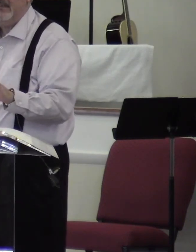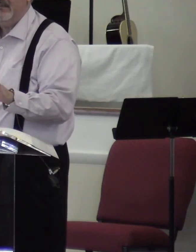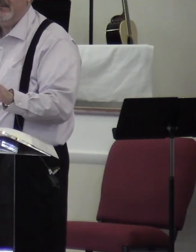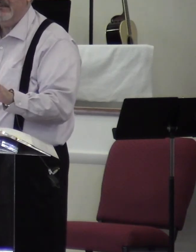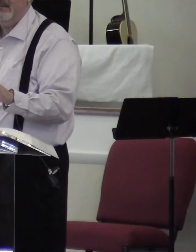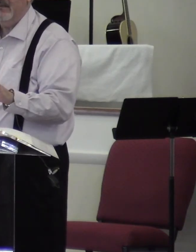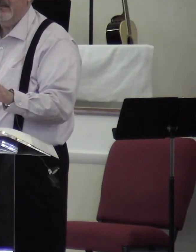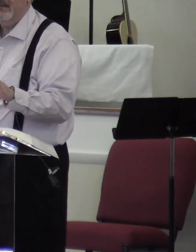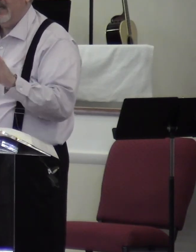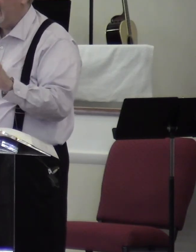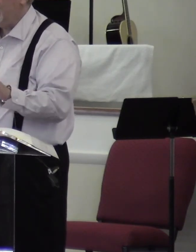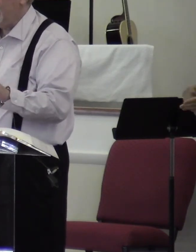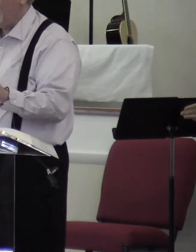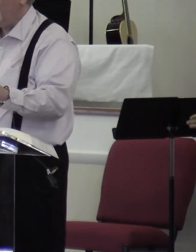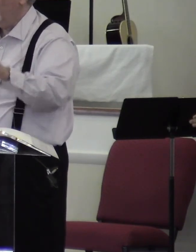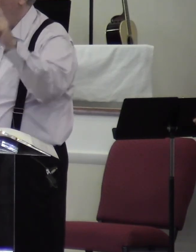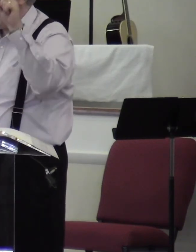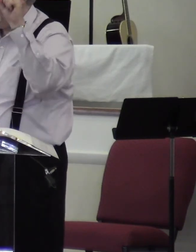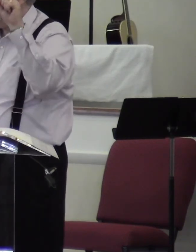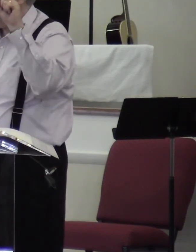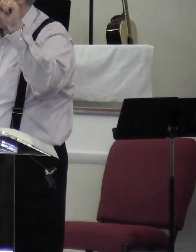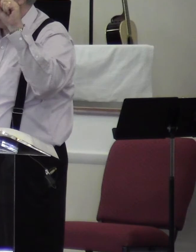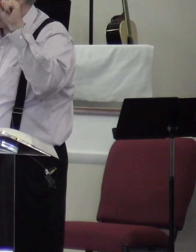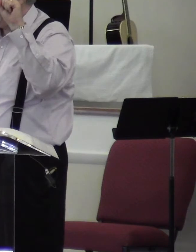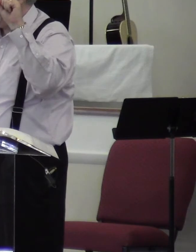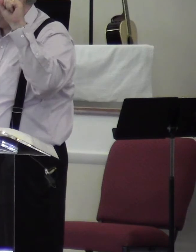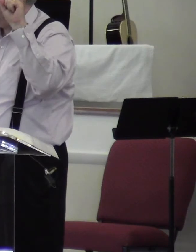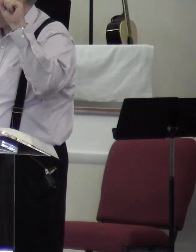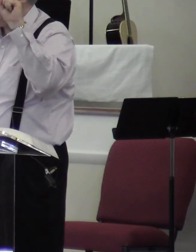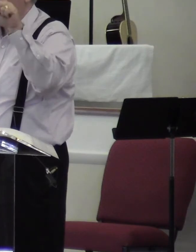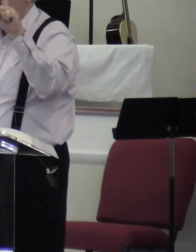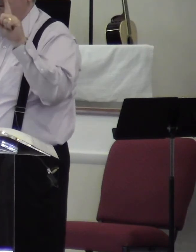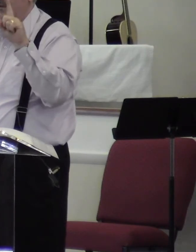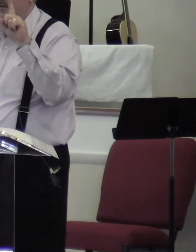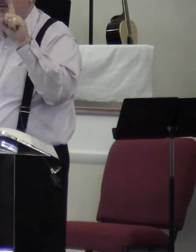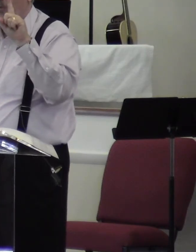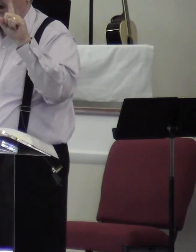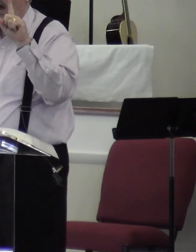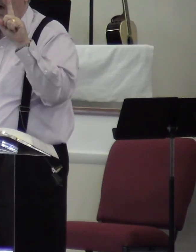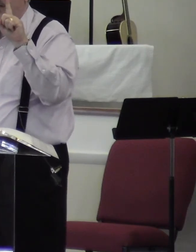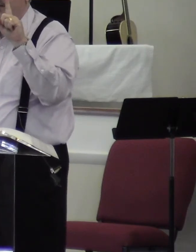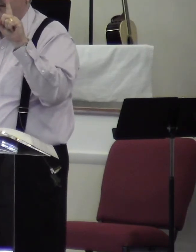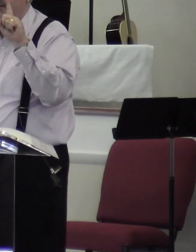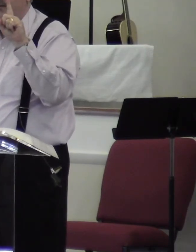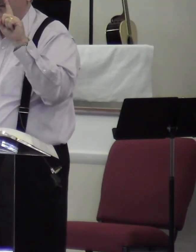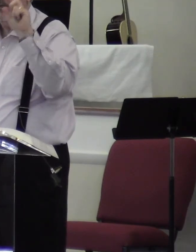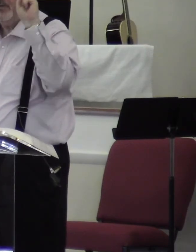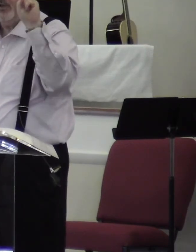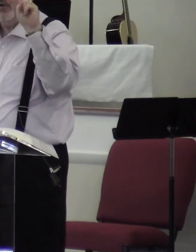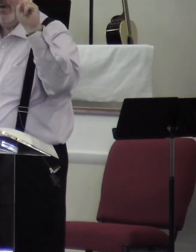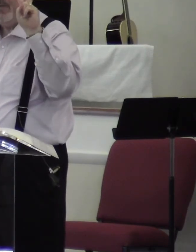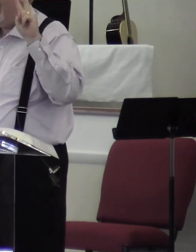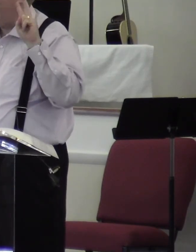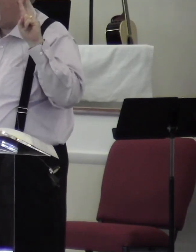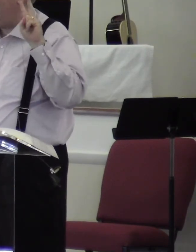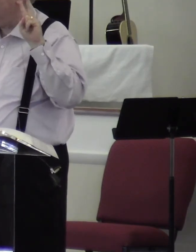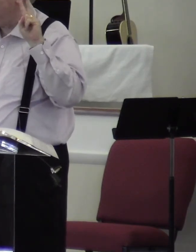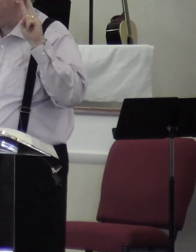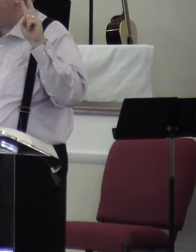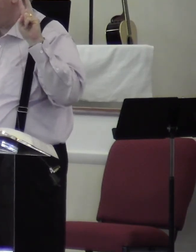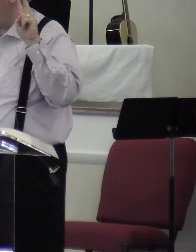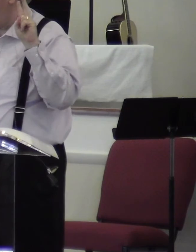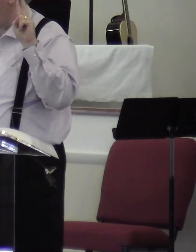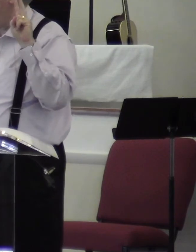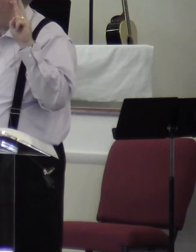keys. The keys of the kingdom. One key, repent. One lock. Two, be